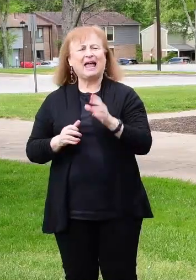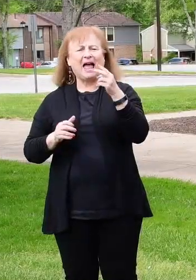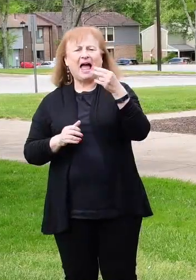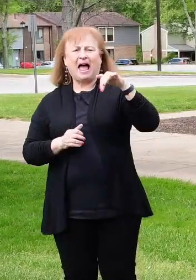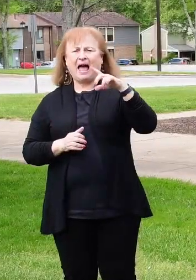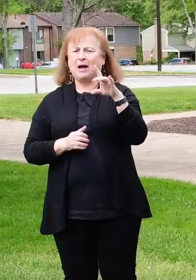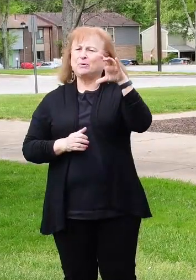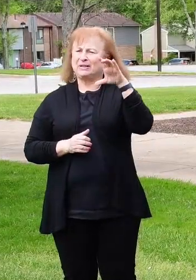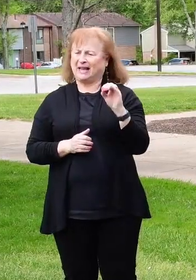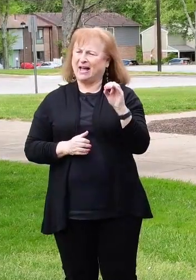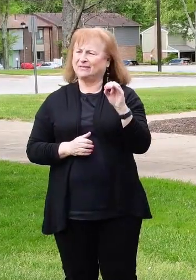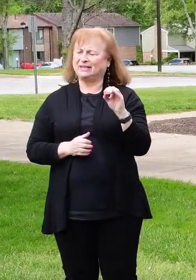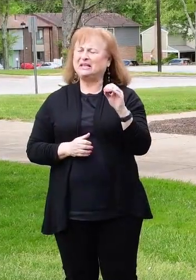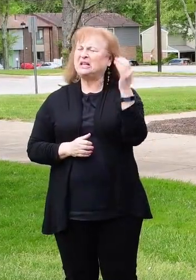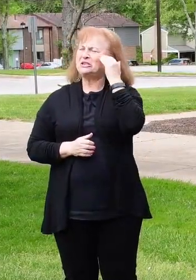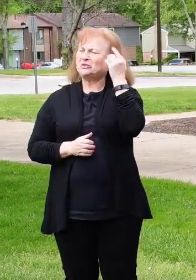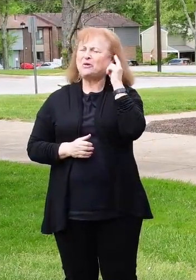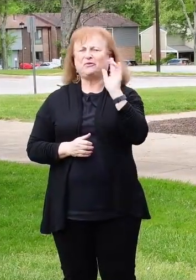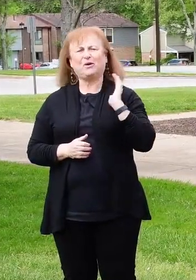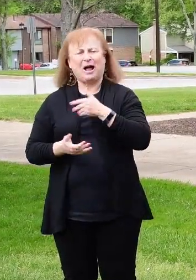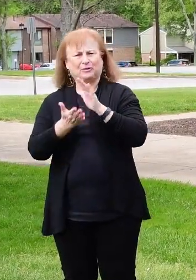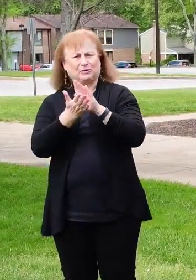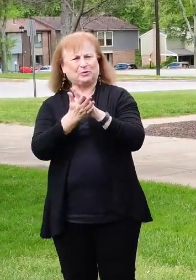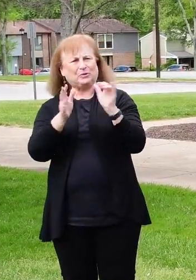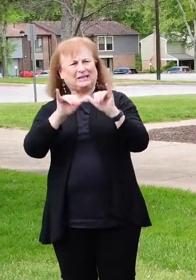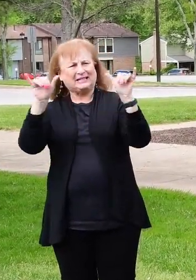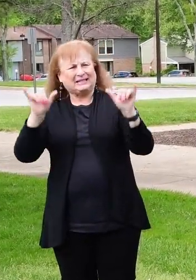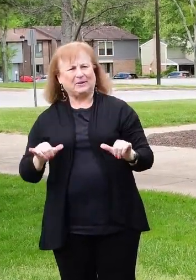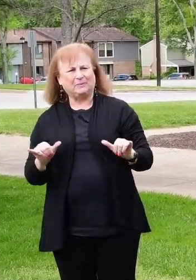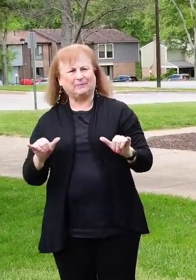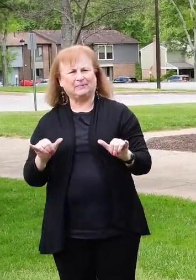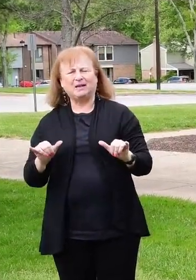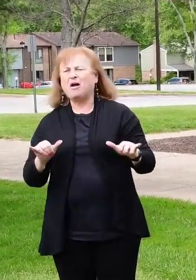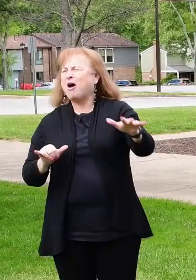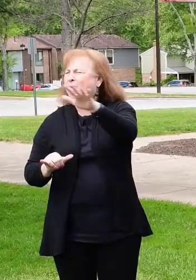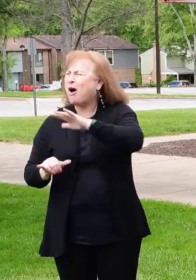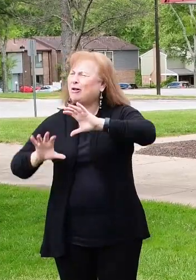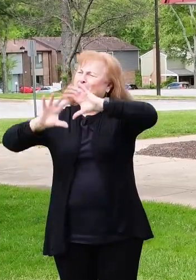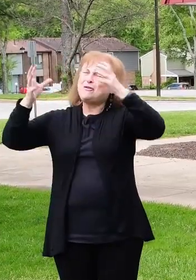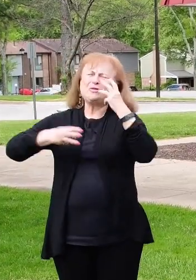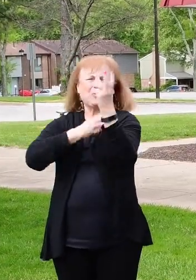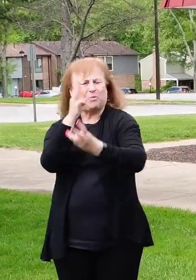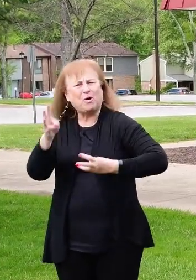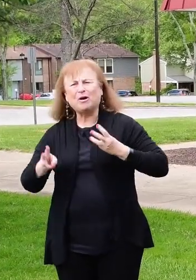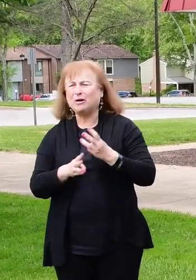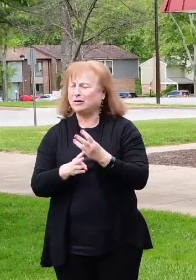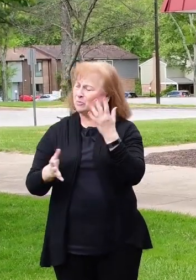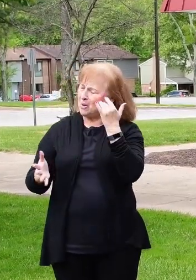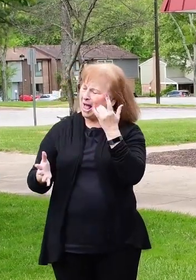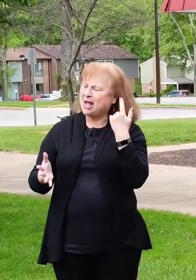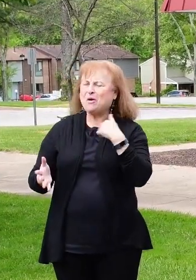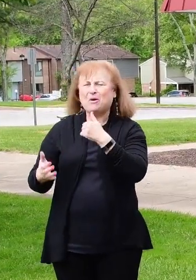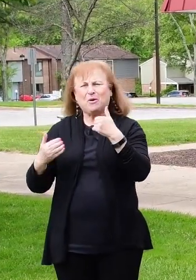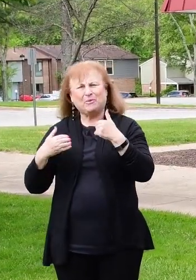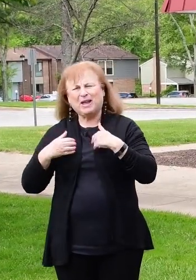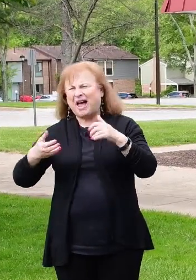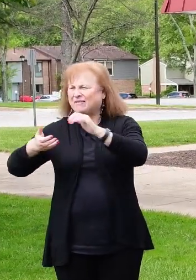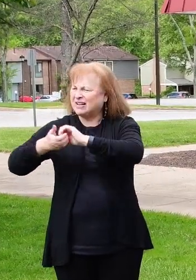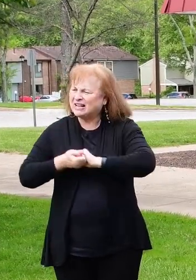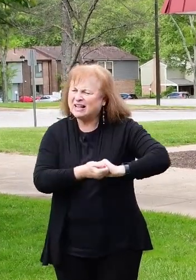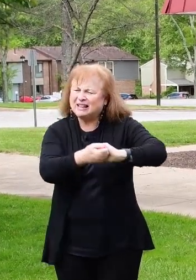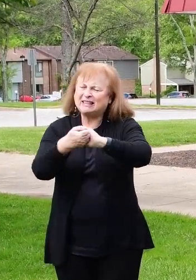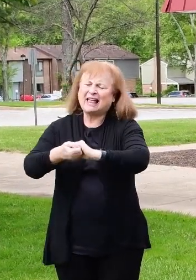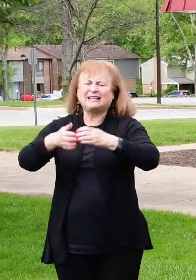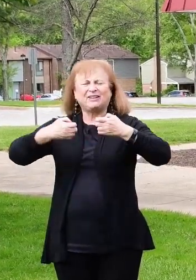Howard County is known for our school system around the globe due to our collective